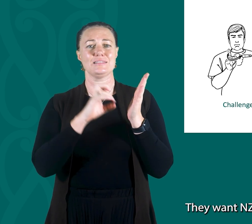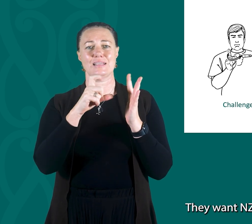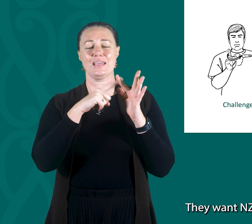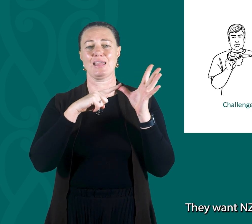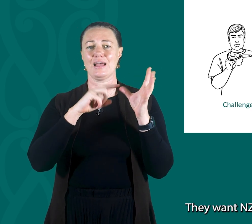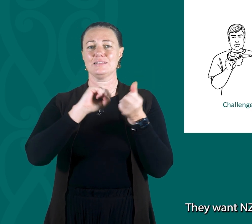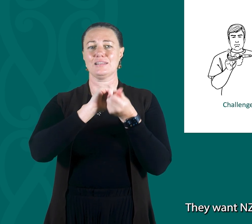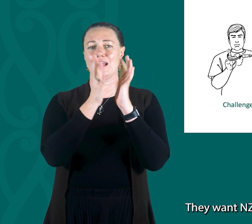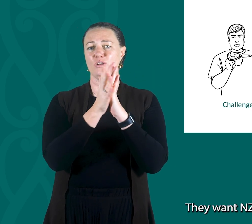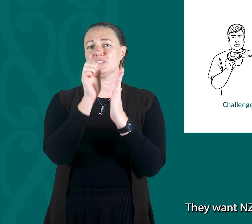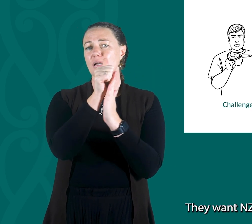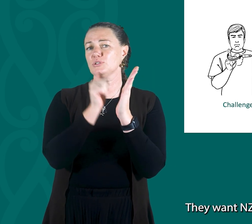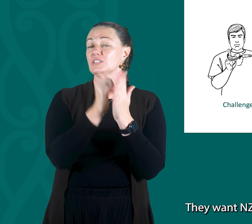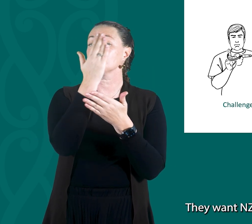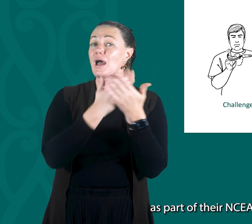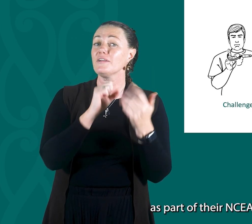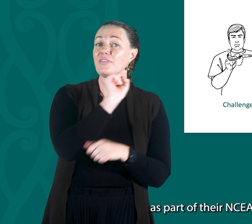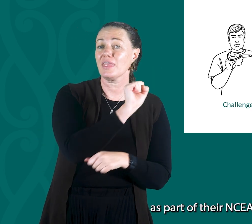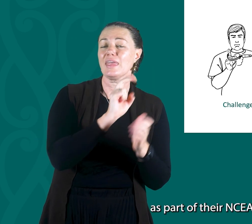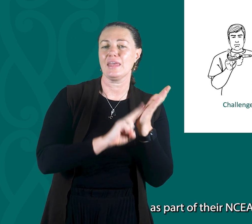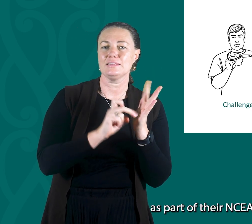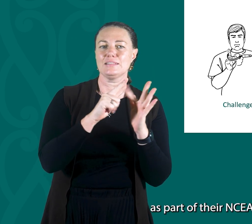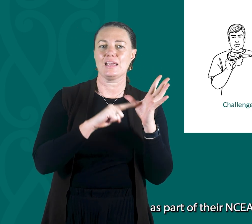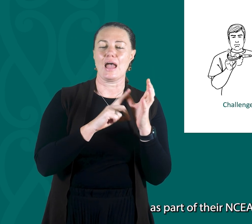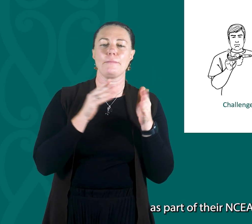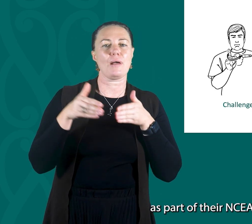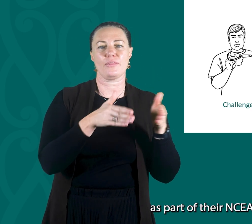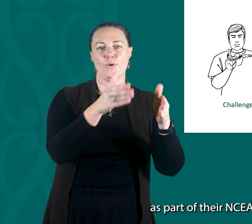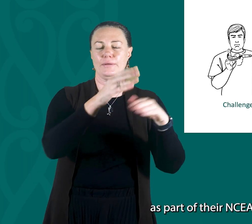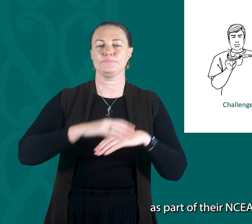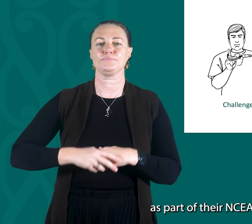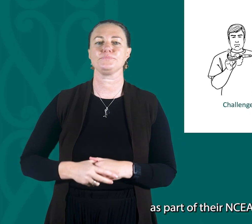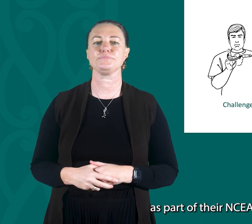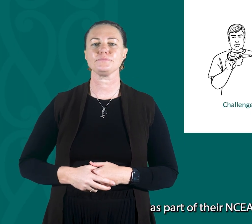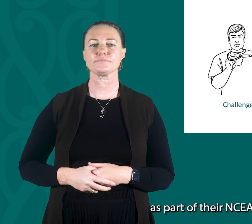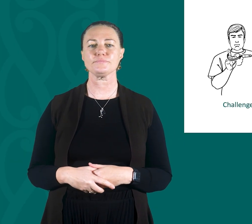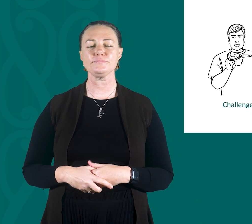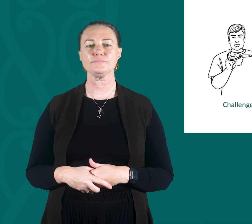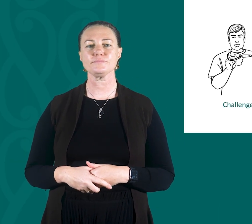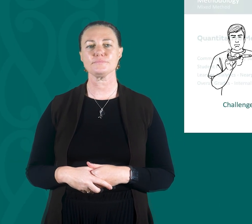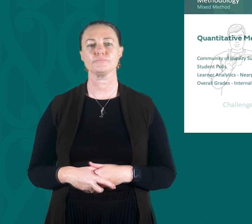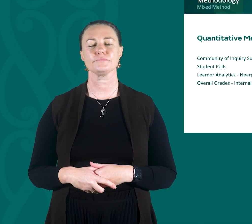They want NZSL as part of their NCEA pathway.